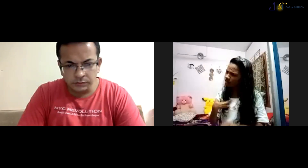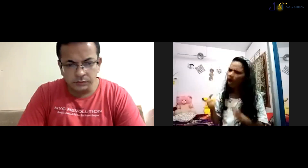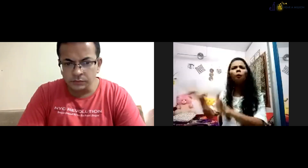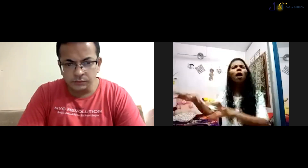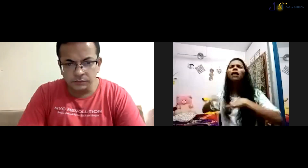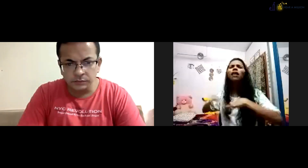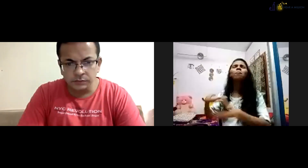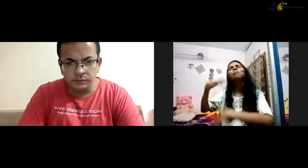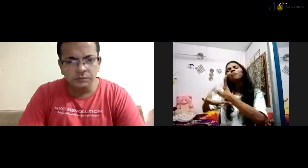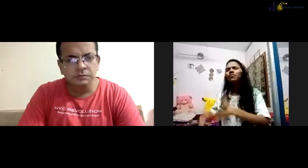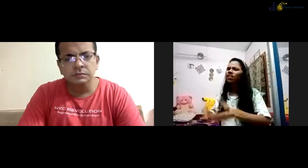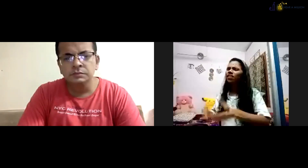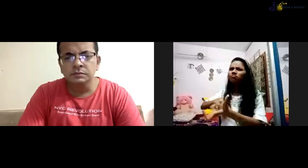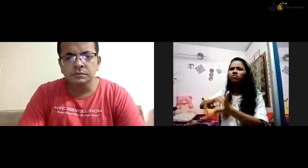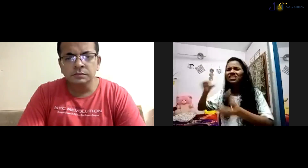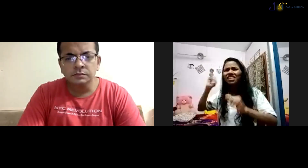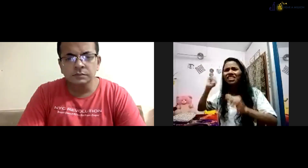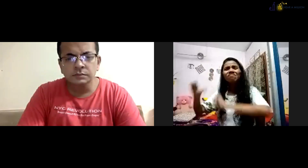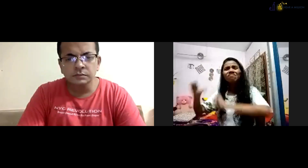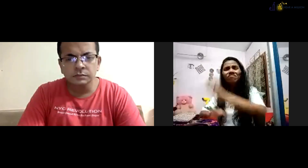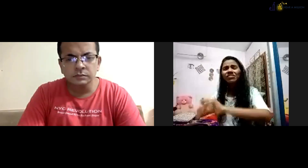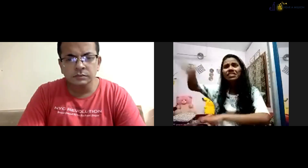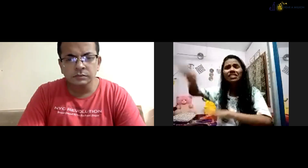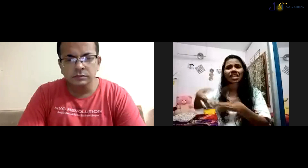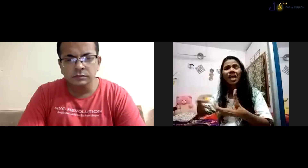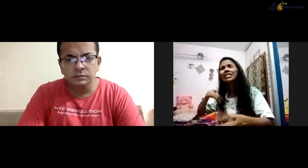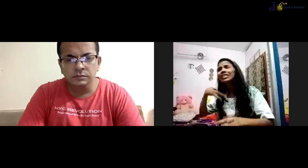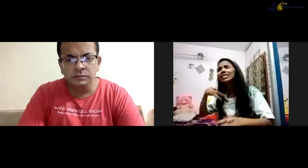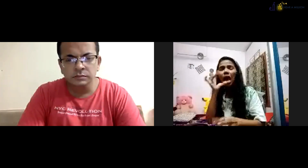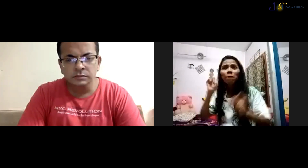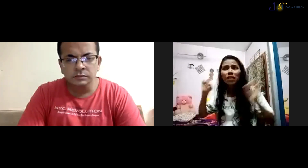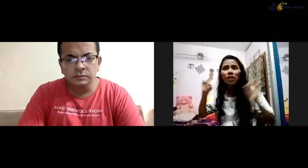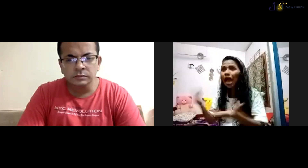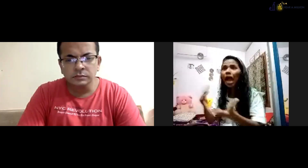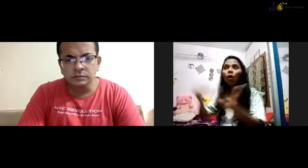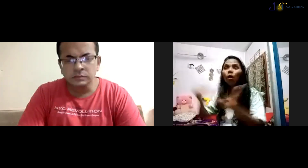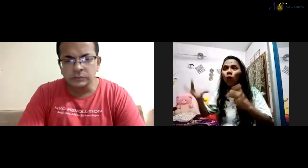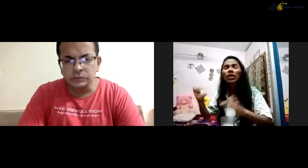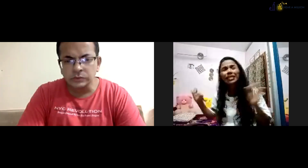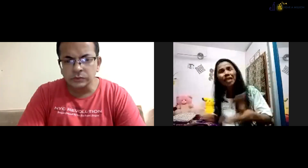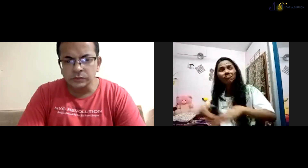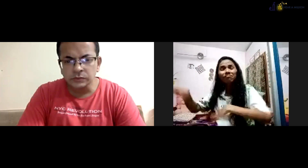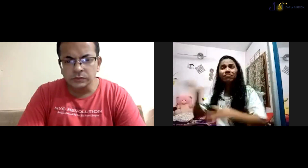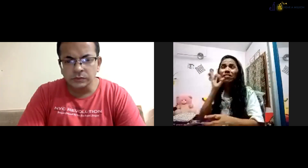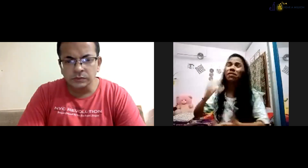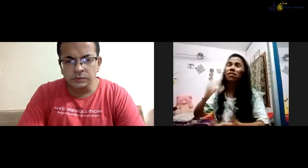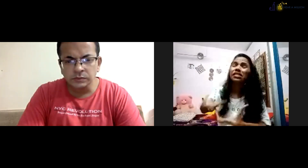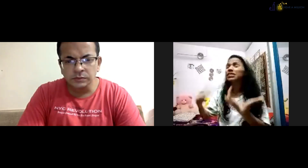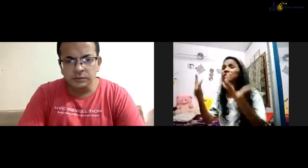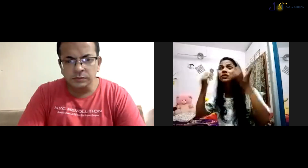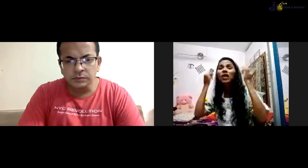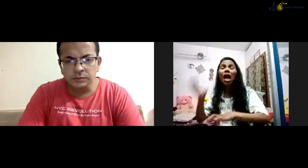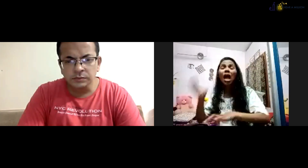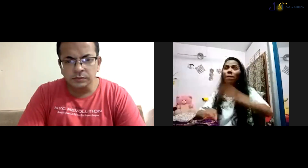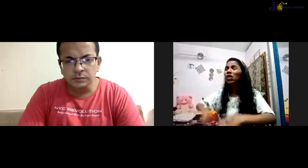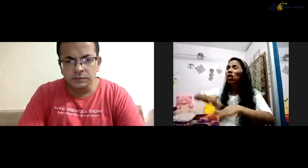but then what happened to me? They were saying uh, there is no problem with your body parts; it's all working fine. But it was a new thing